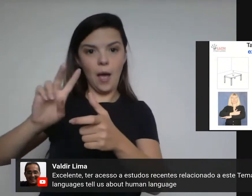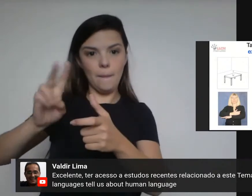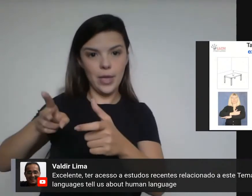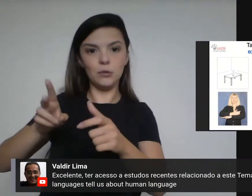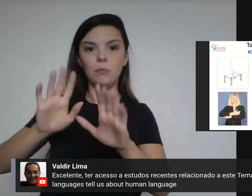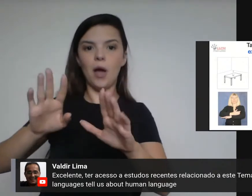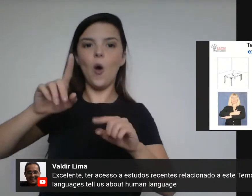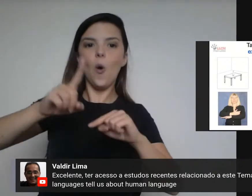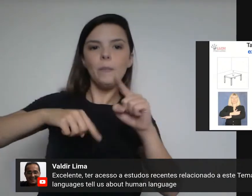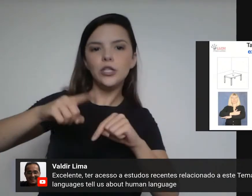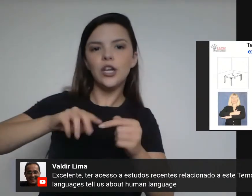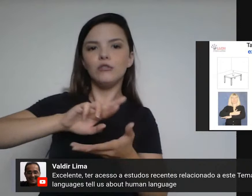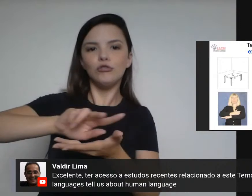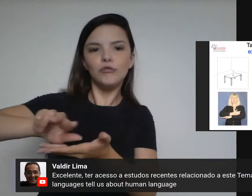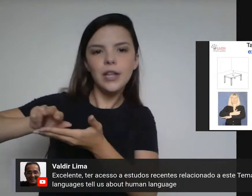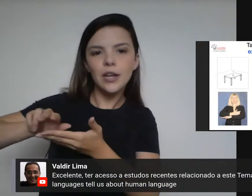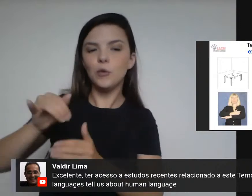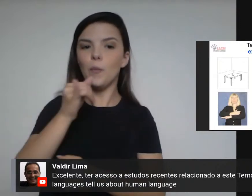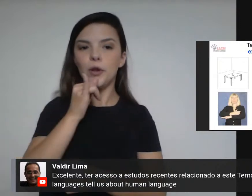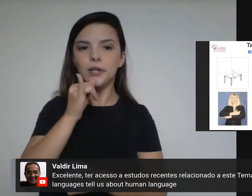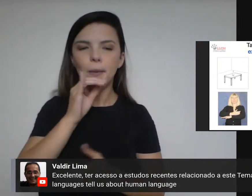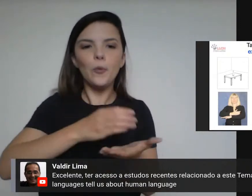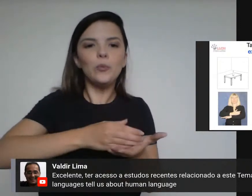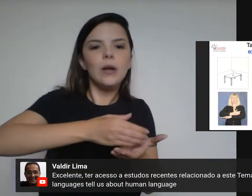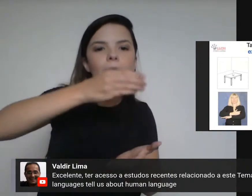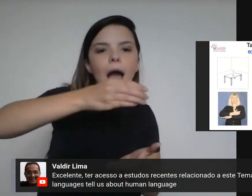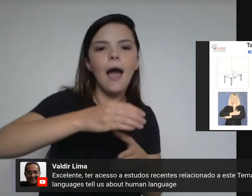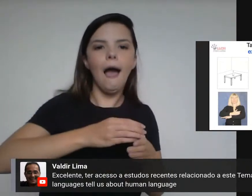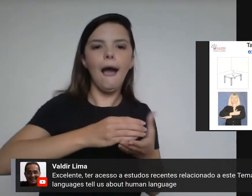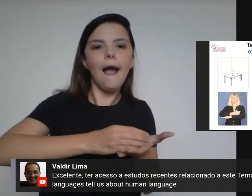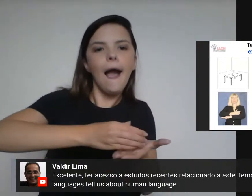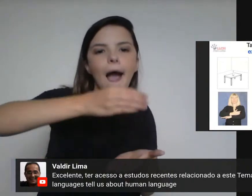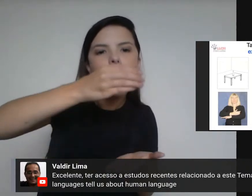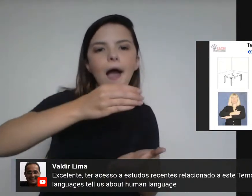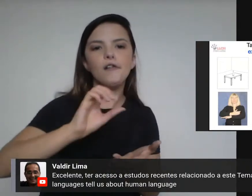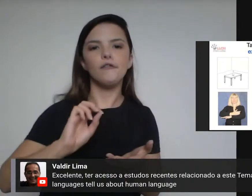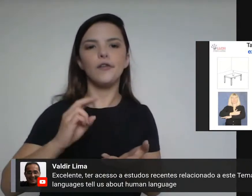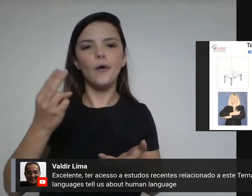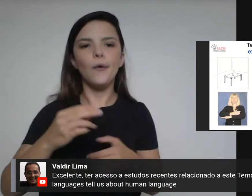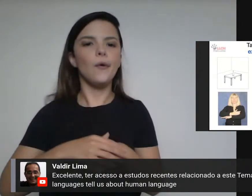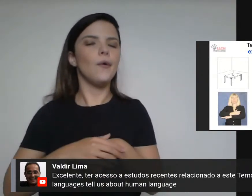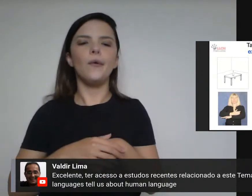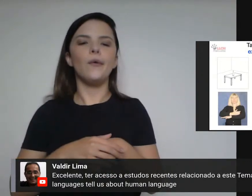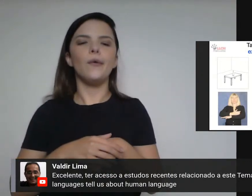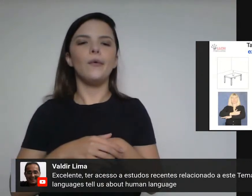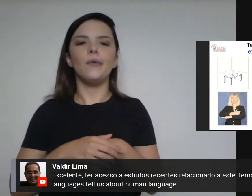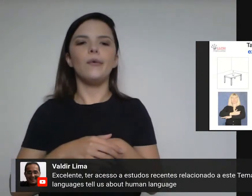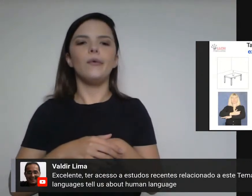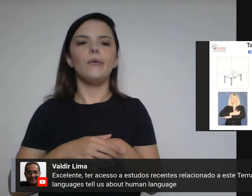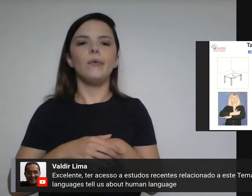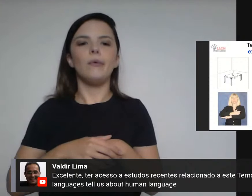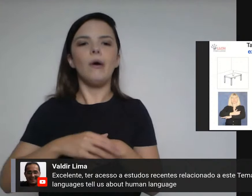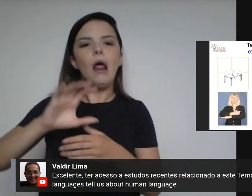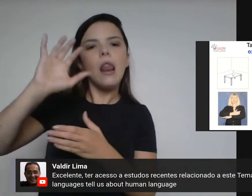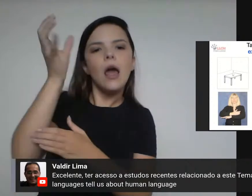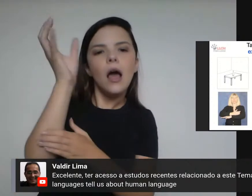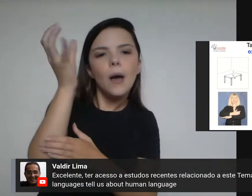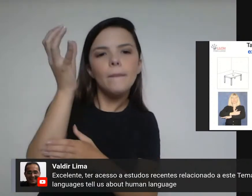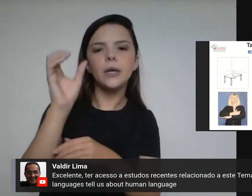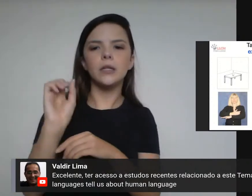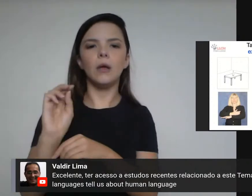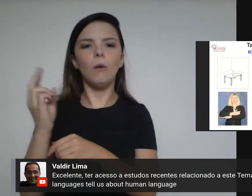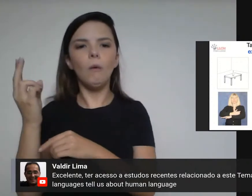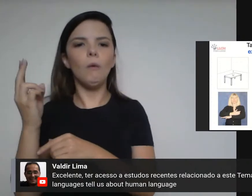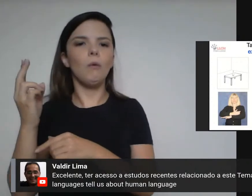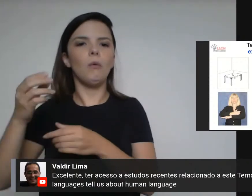producing a cylindrical classifier for a bottle, a general object classifier for a lamp, a long thin